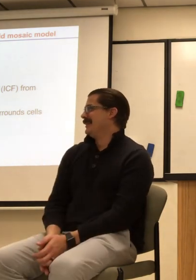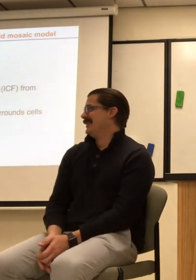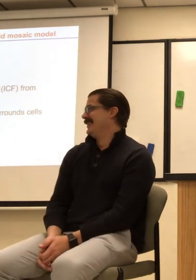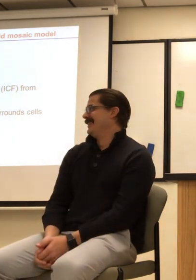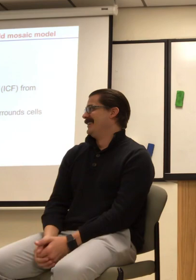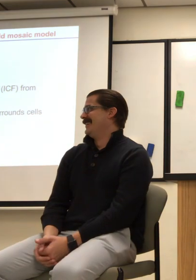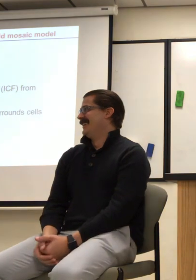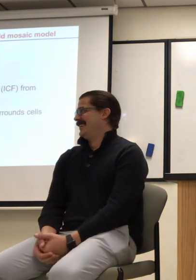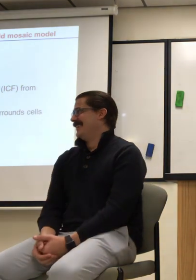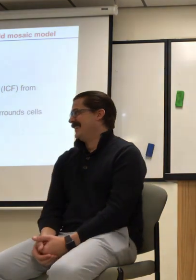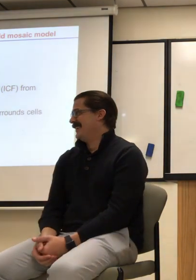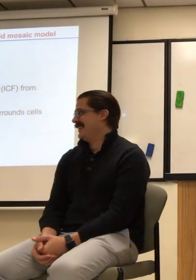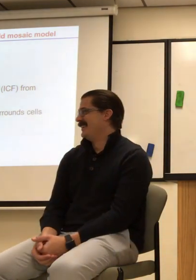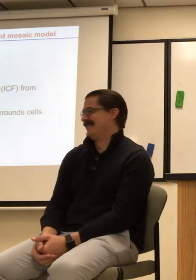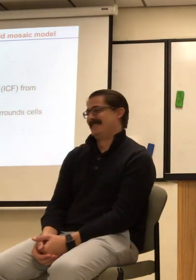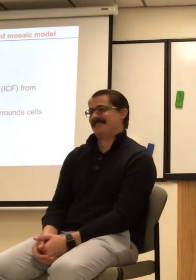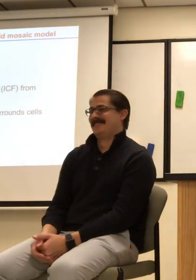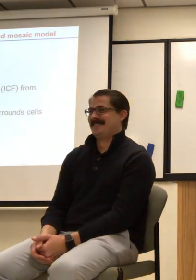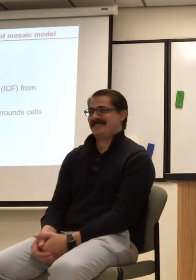transport.